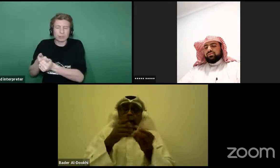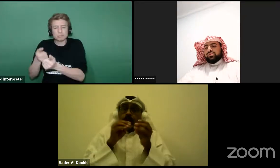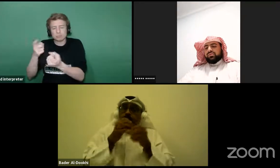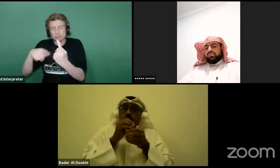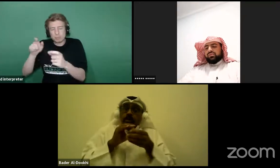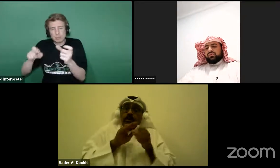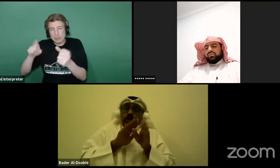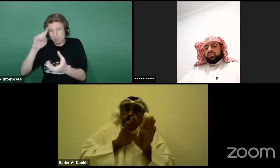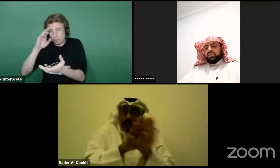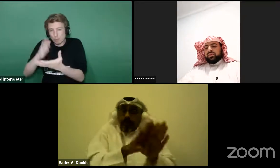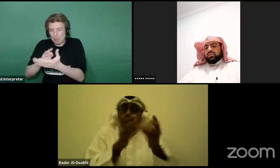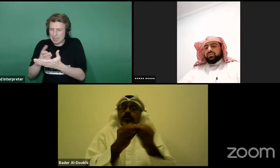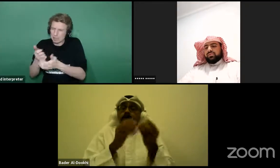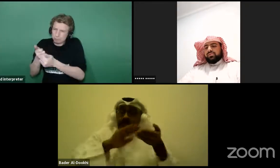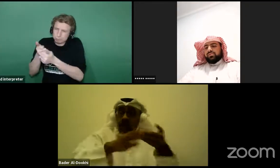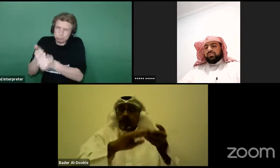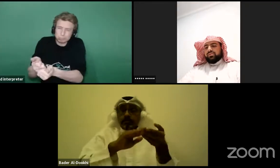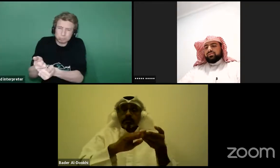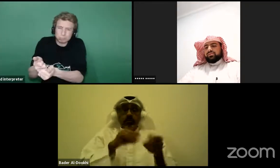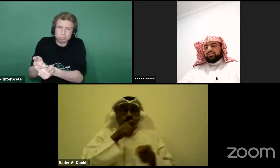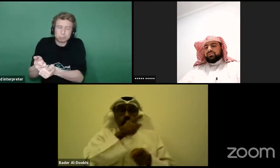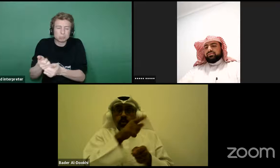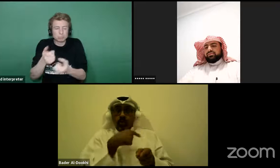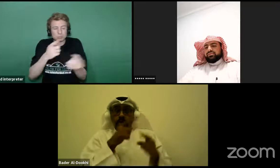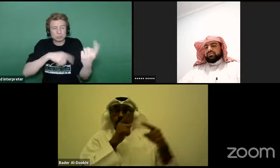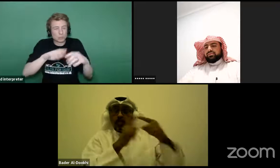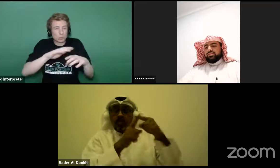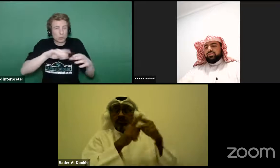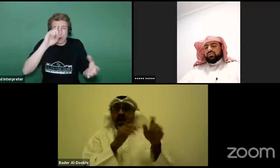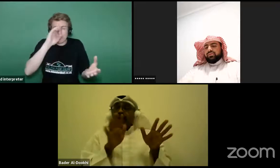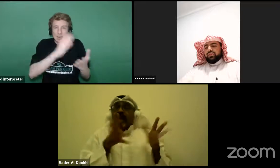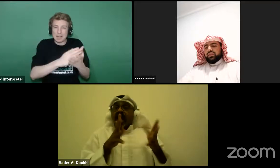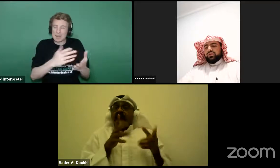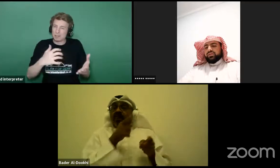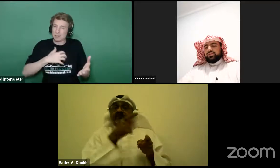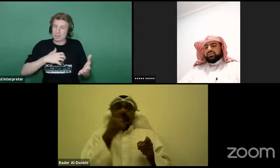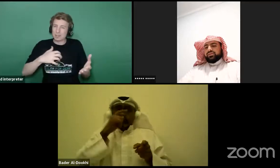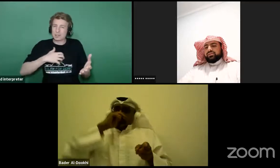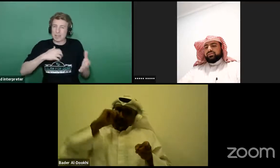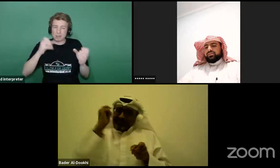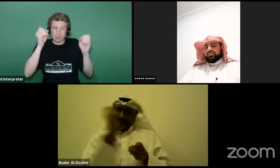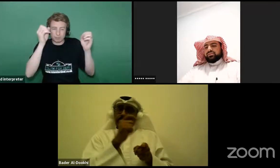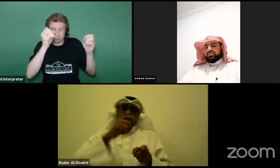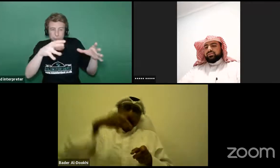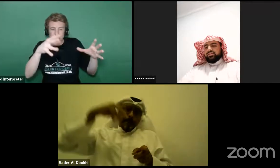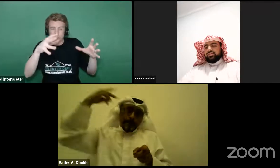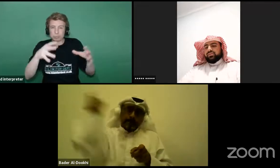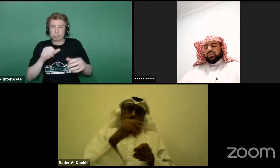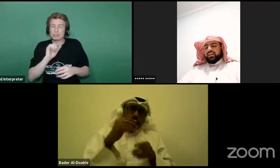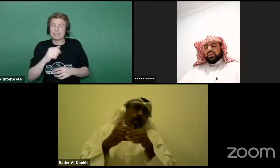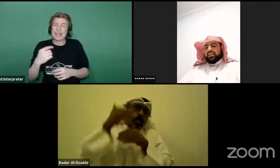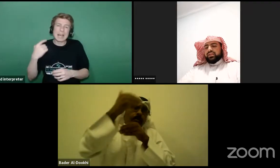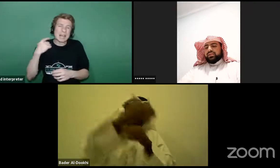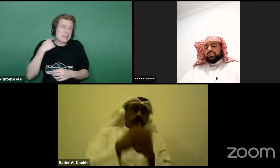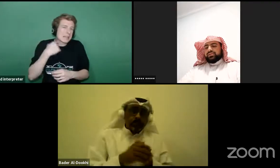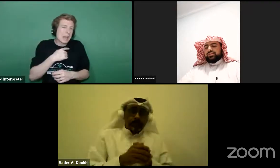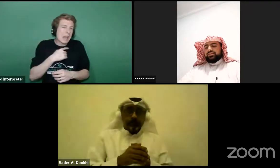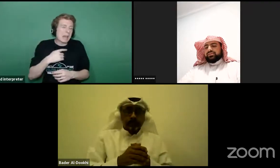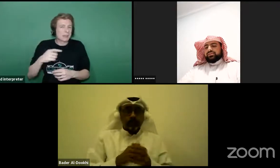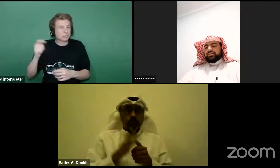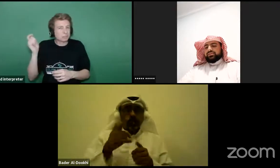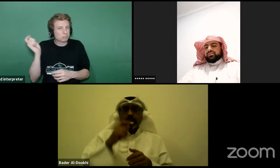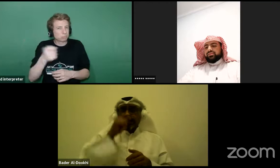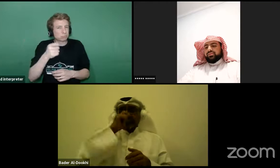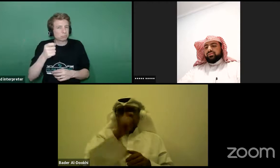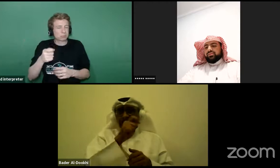I will cast terror into the hearts of those who have disbelieved. So strike them over the necks and smite all over